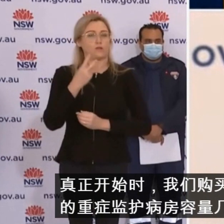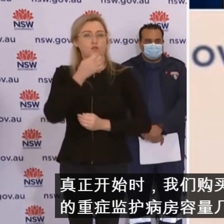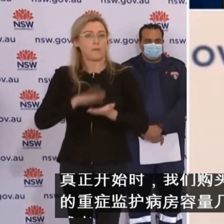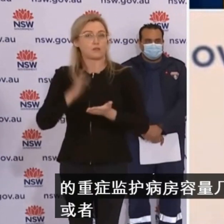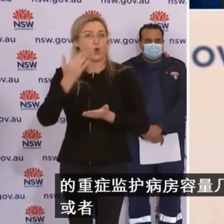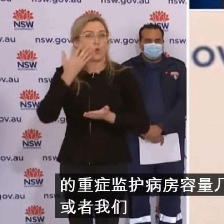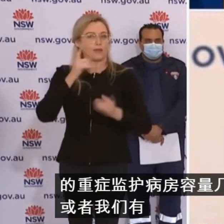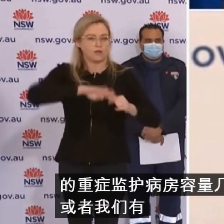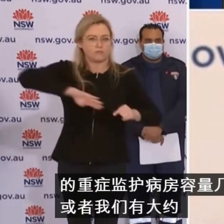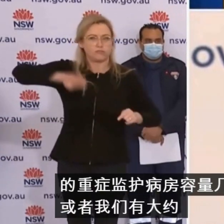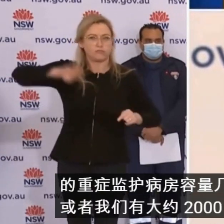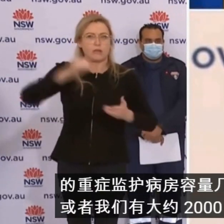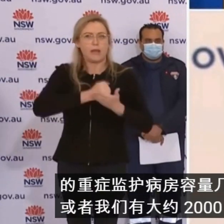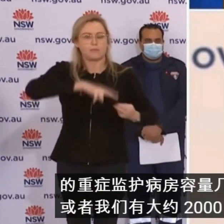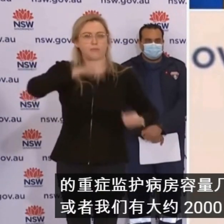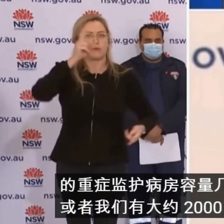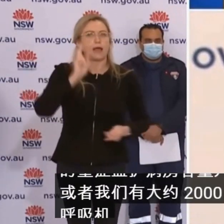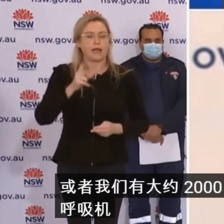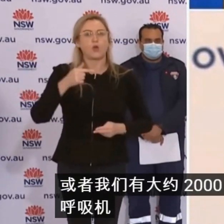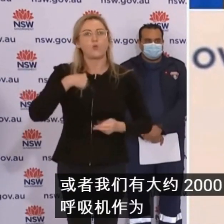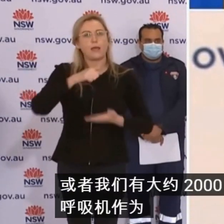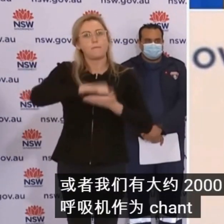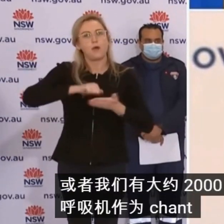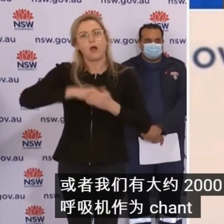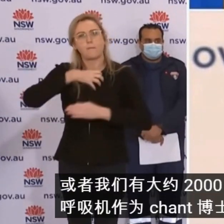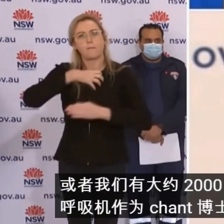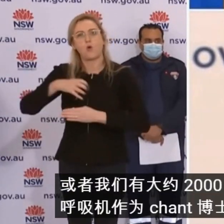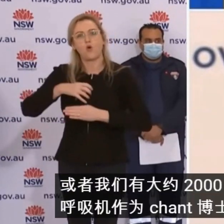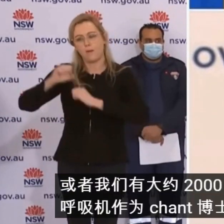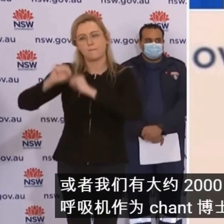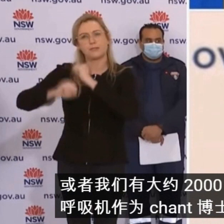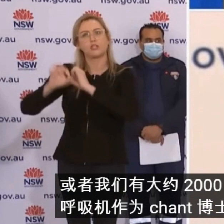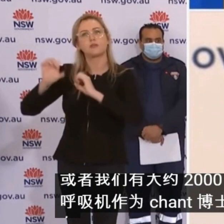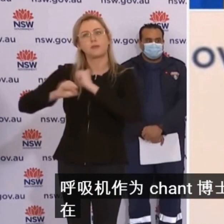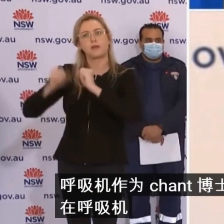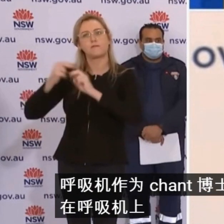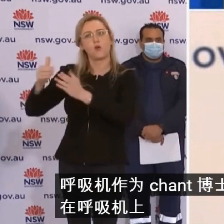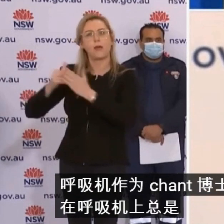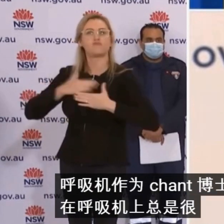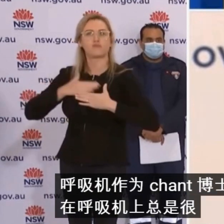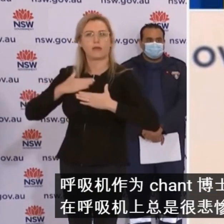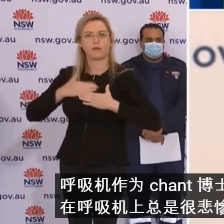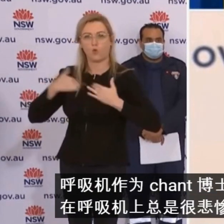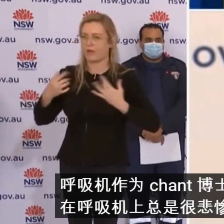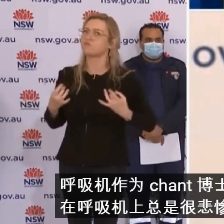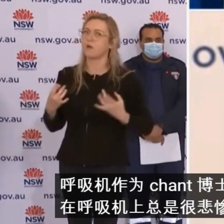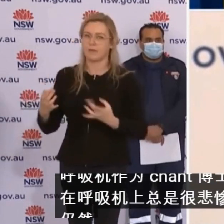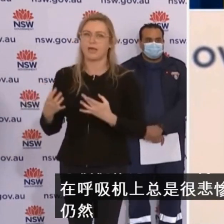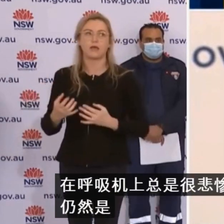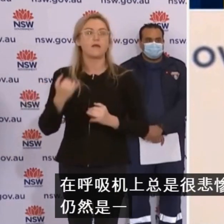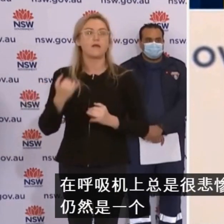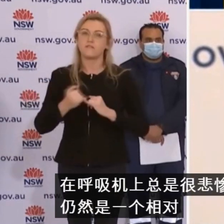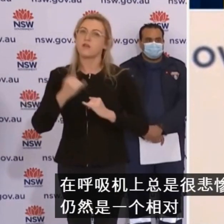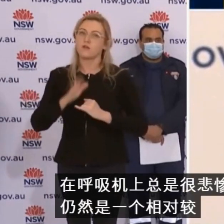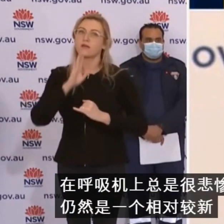capacity. We purchased, or we have around 2,000 ventilators. As Dr. Chant read out, people on ventilators is always tragic, but it's